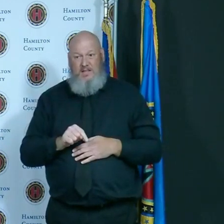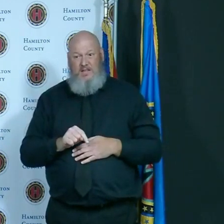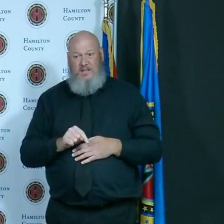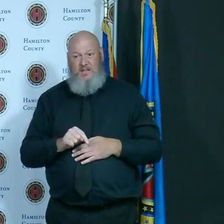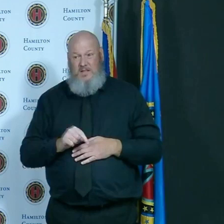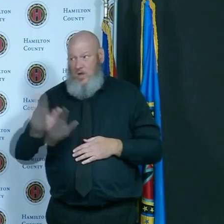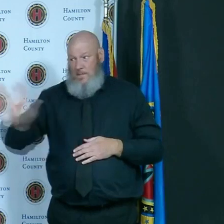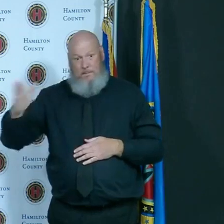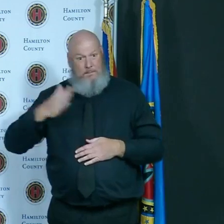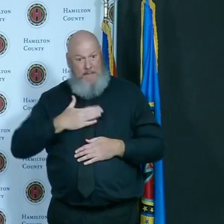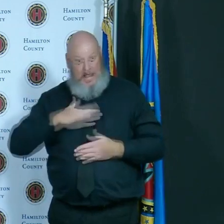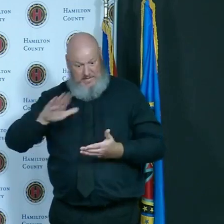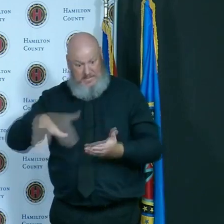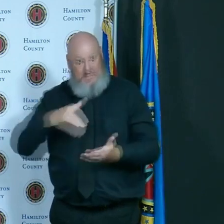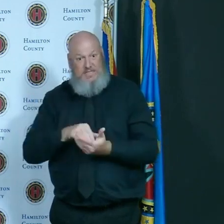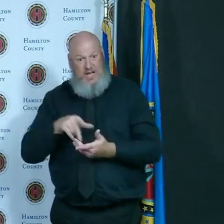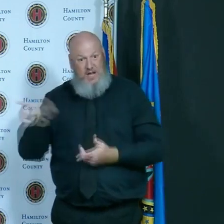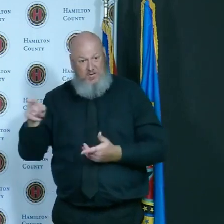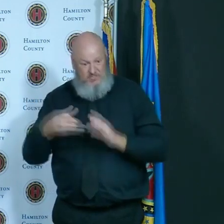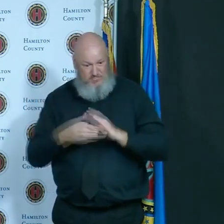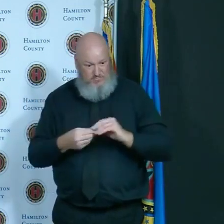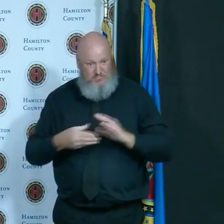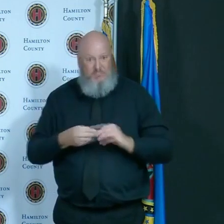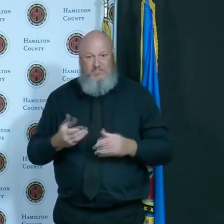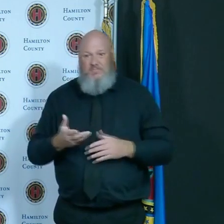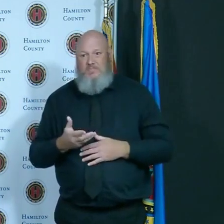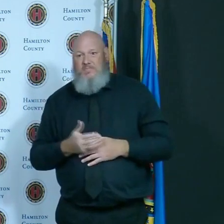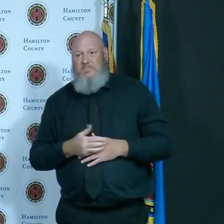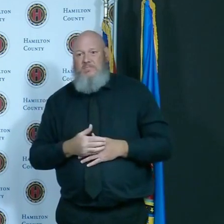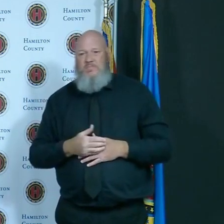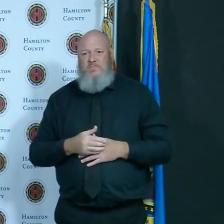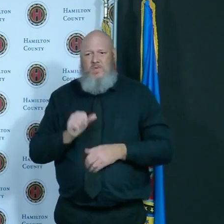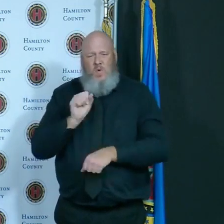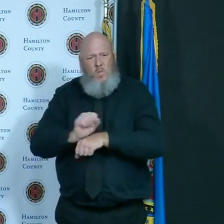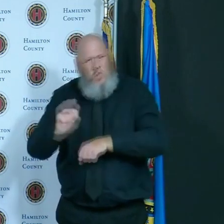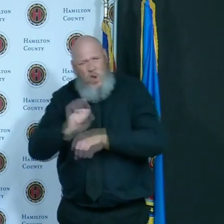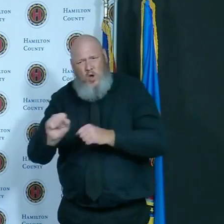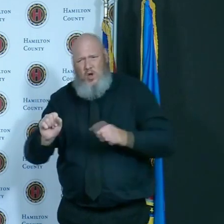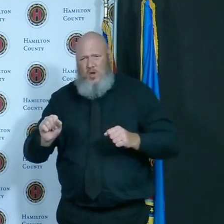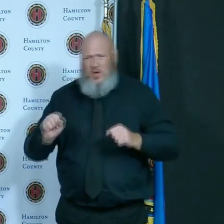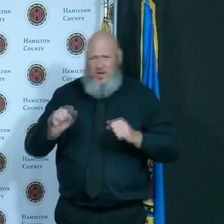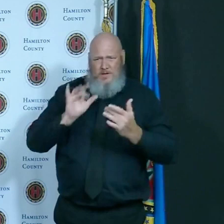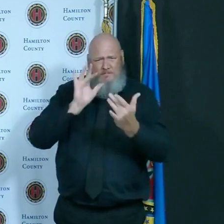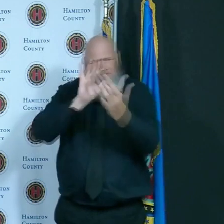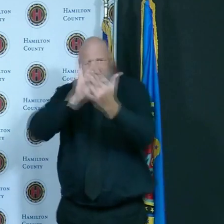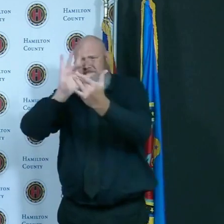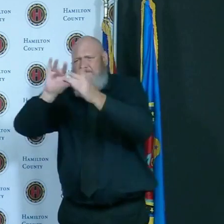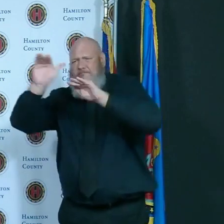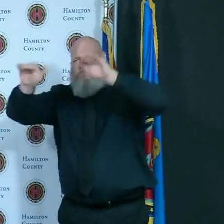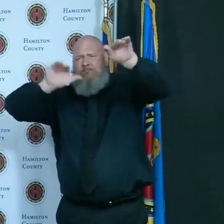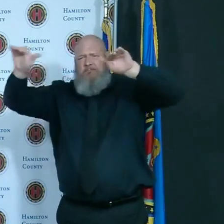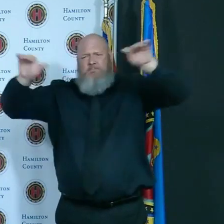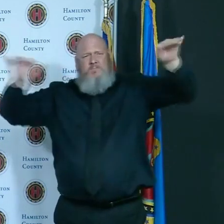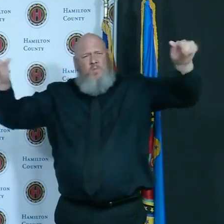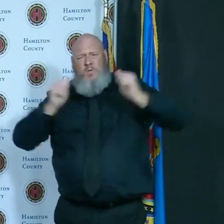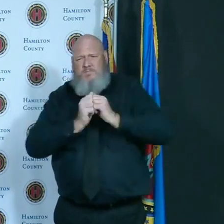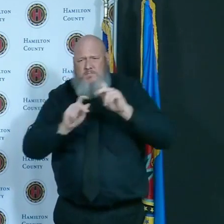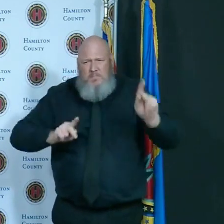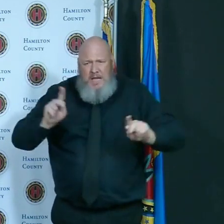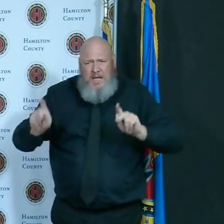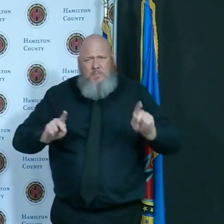out and working together with organizations in launching COVID-19 communityresources.com.